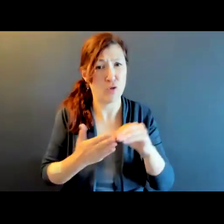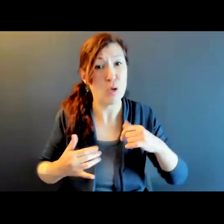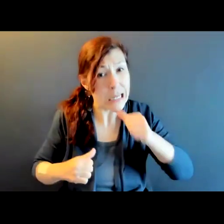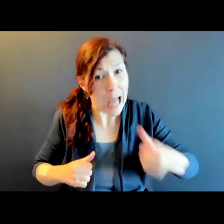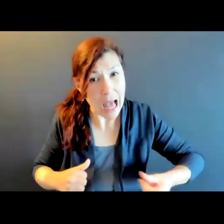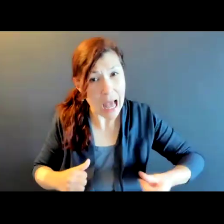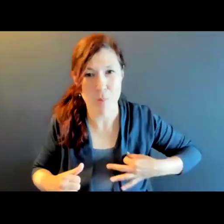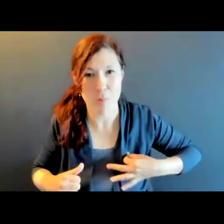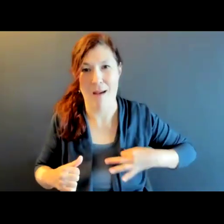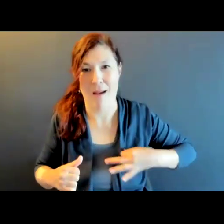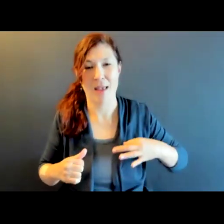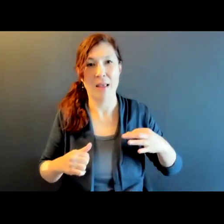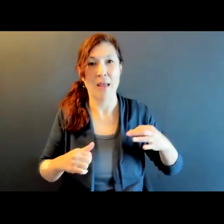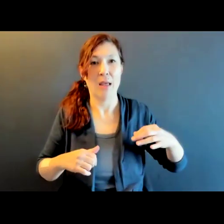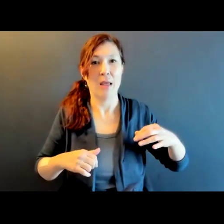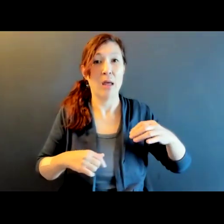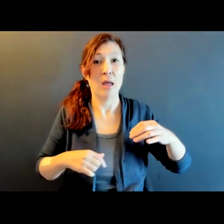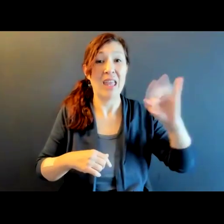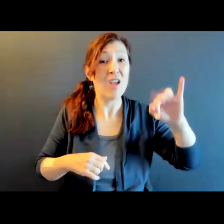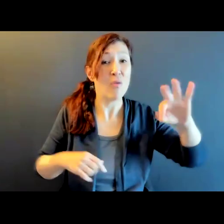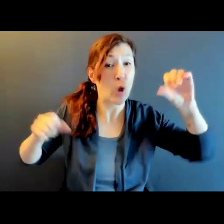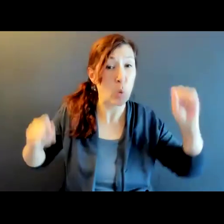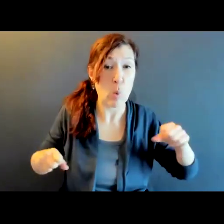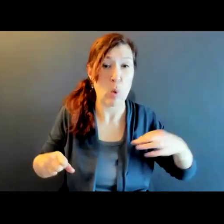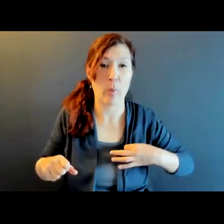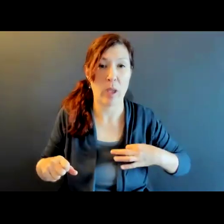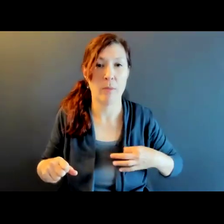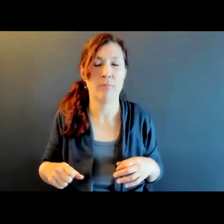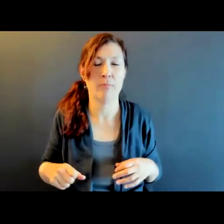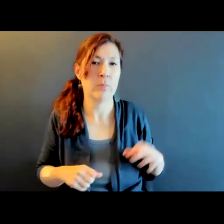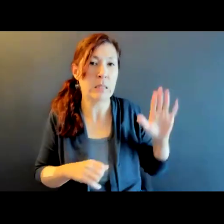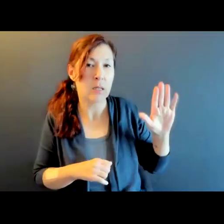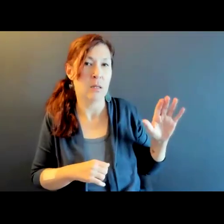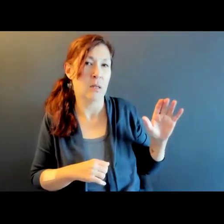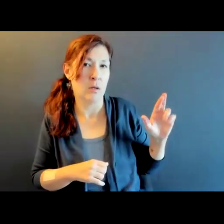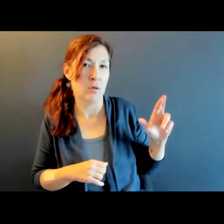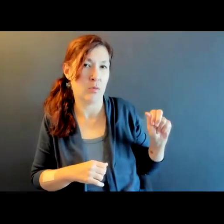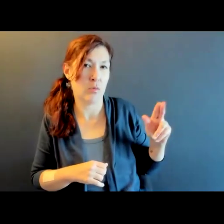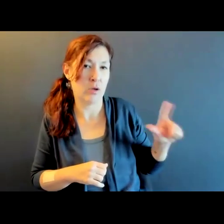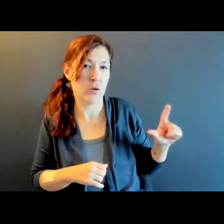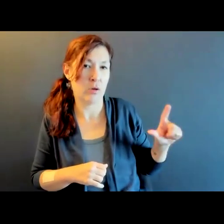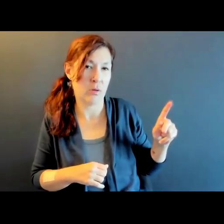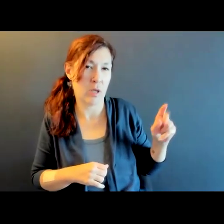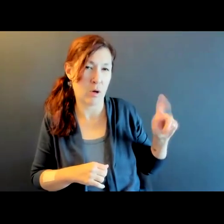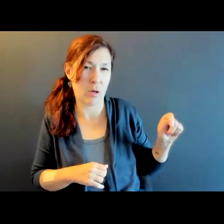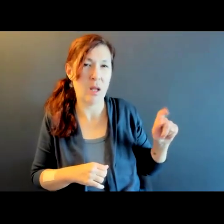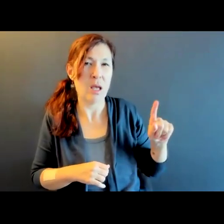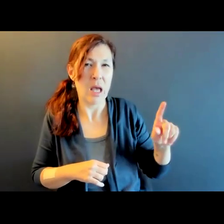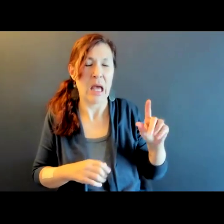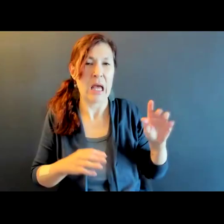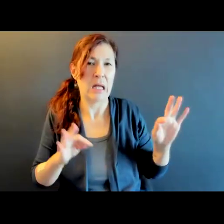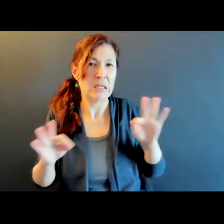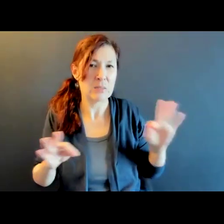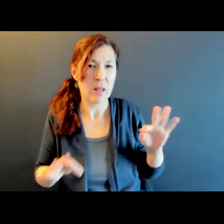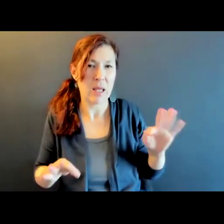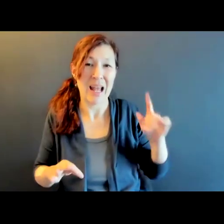Just, sorry, can I just add one more thing in terms of size? Just also the framing in our city that I believe the exam schools educate